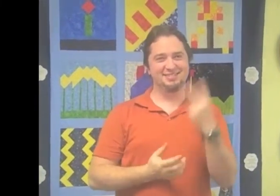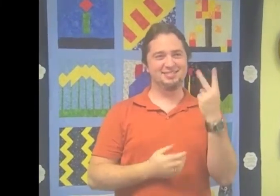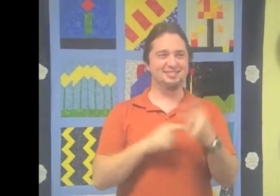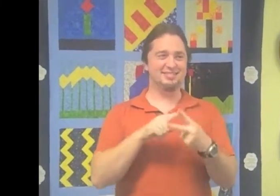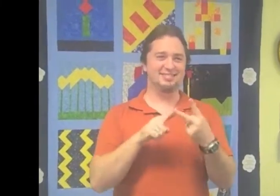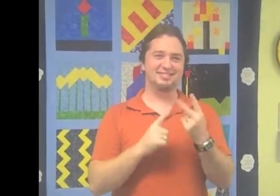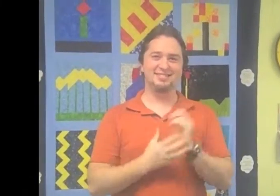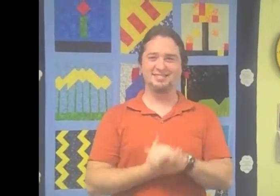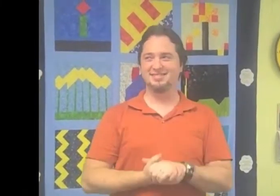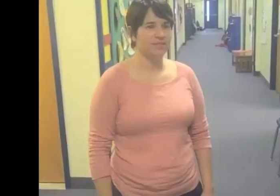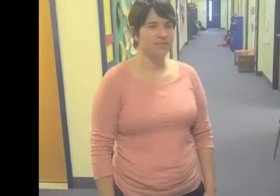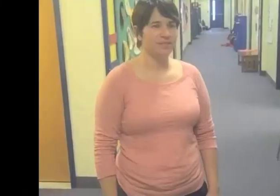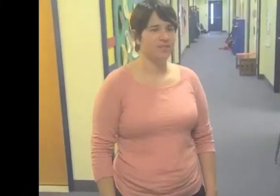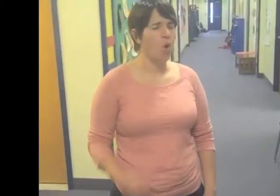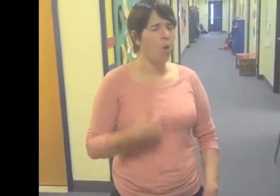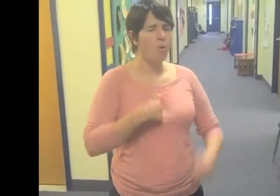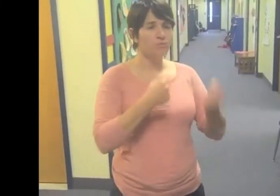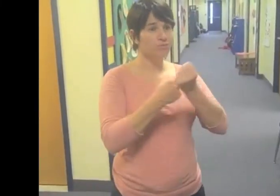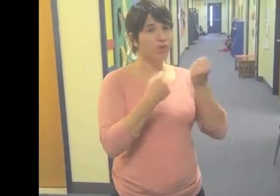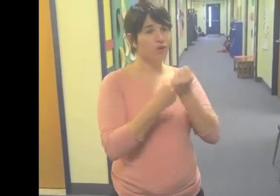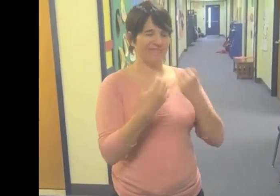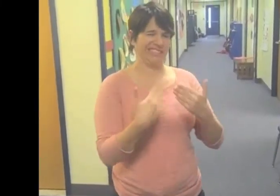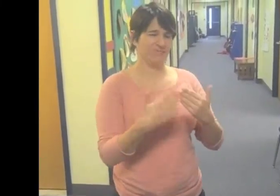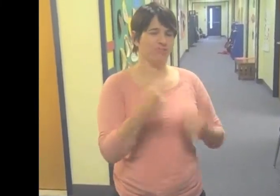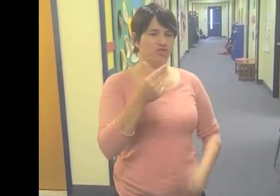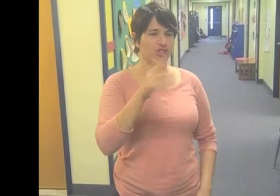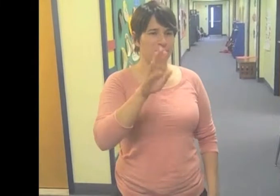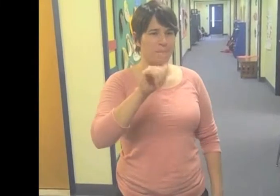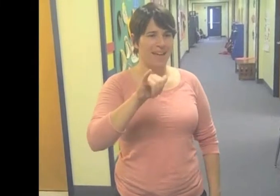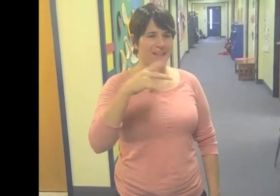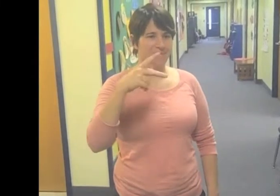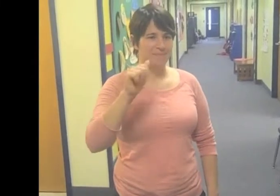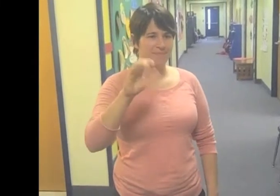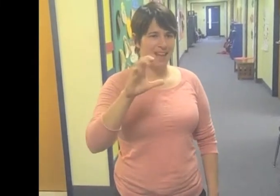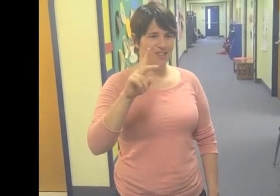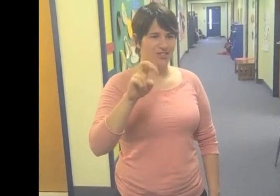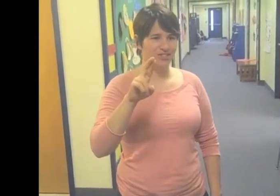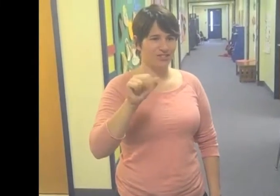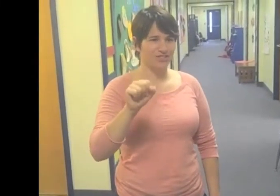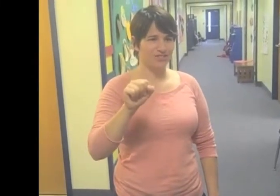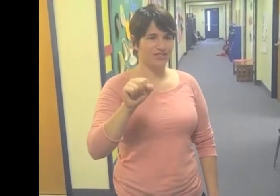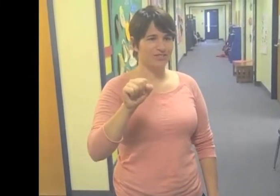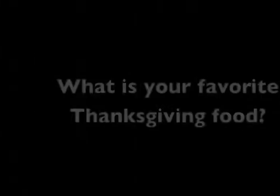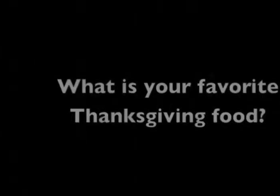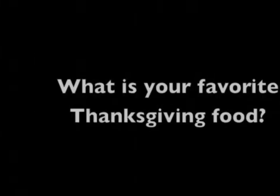Boston, so those would be my two teams. Oh, this is easy. Definitely the Green Bay Packers.